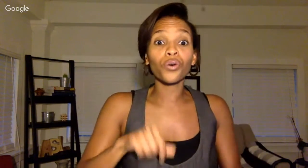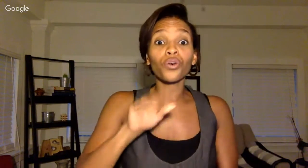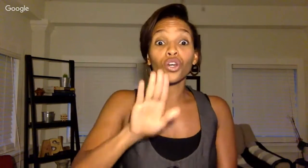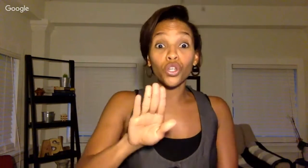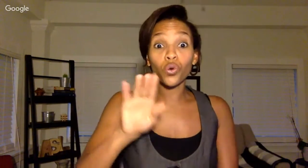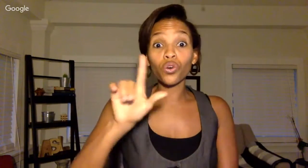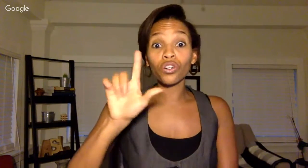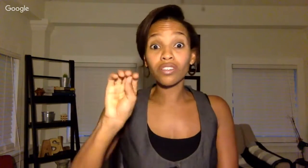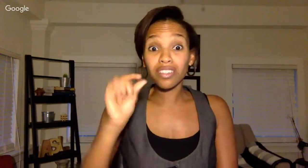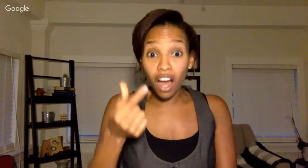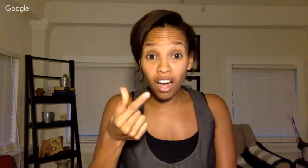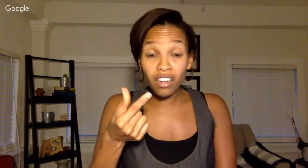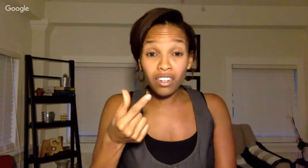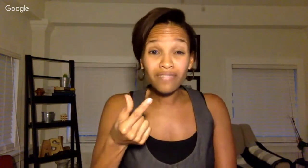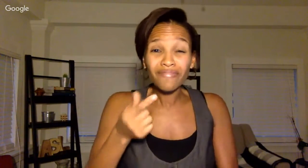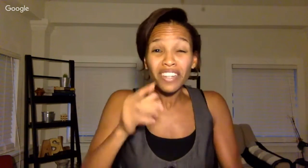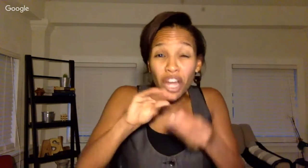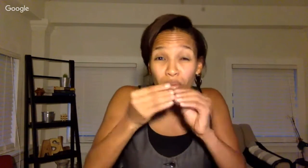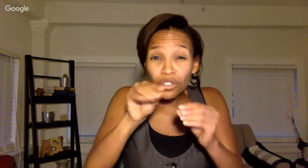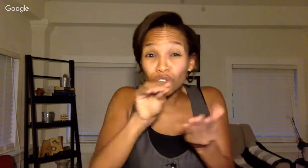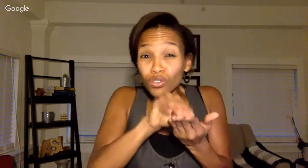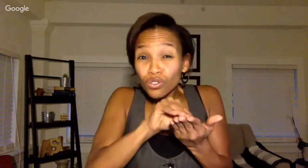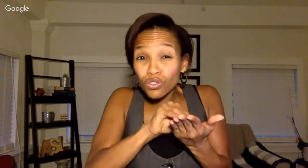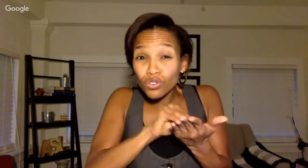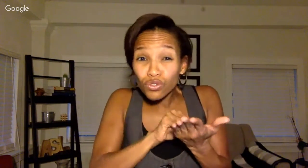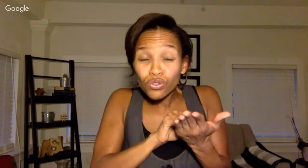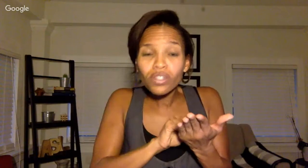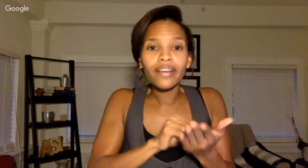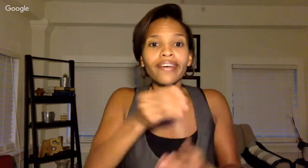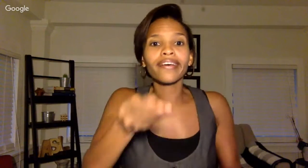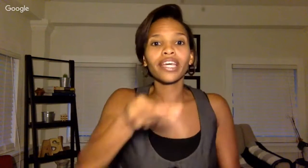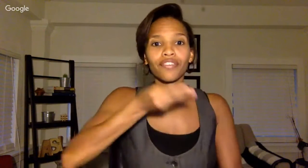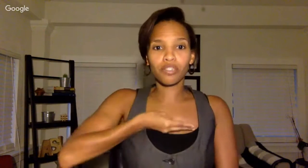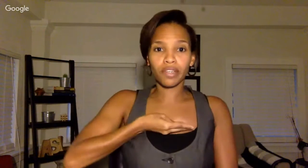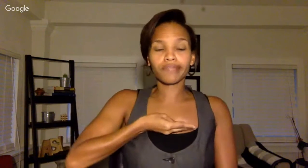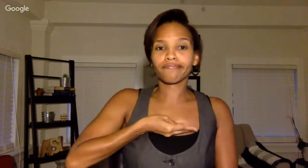So your log numbers, you give it to me.